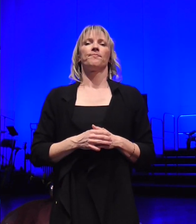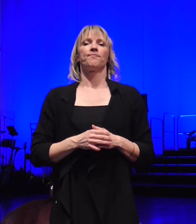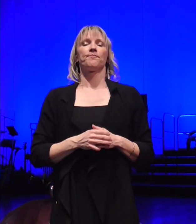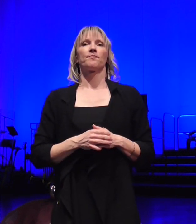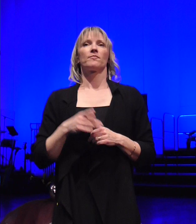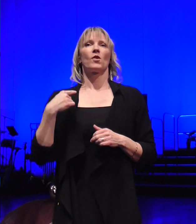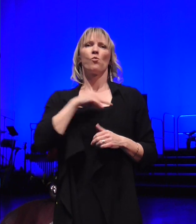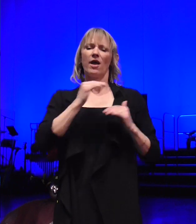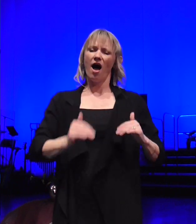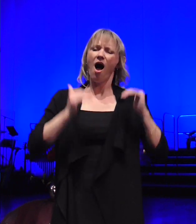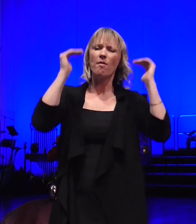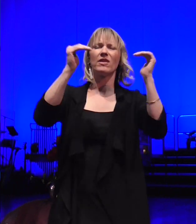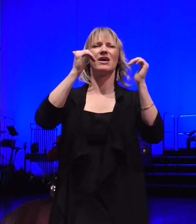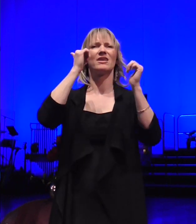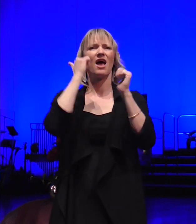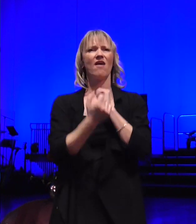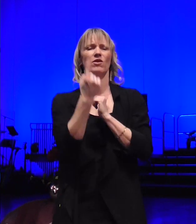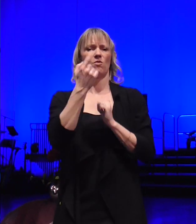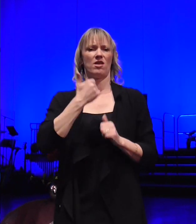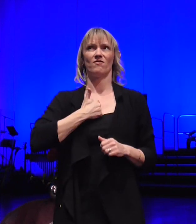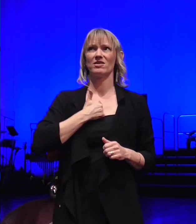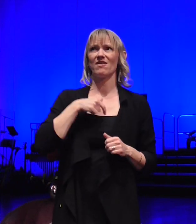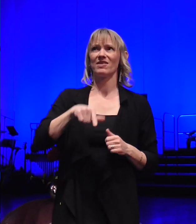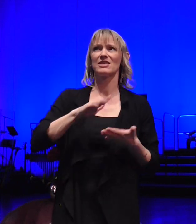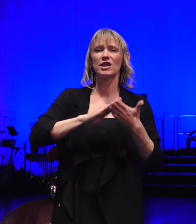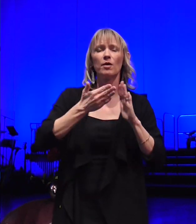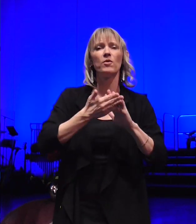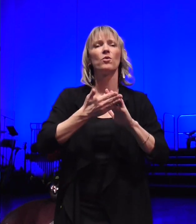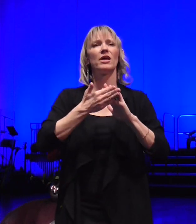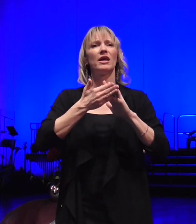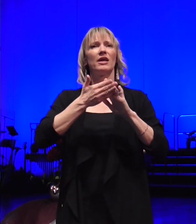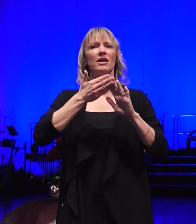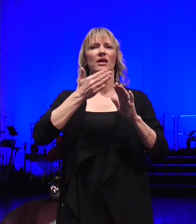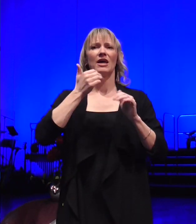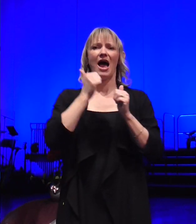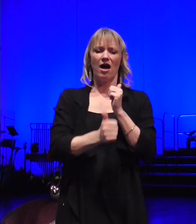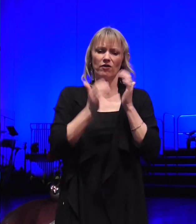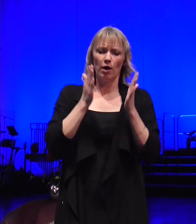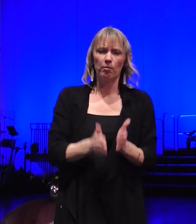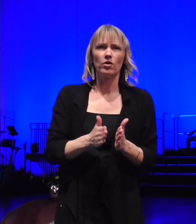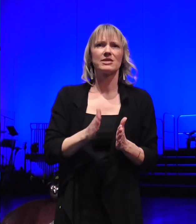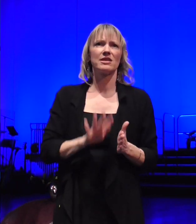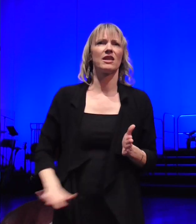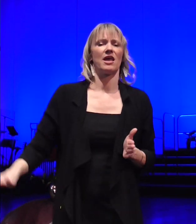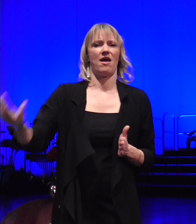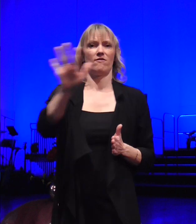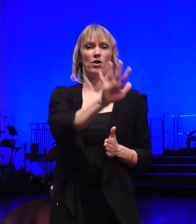as we uplift each and every one of ourselves in this community and each and every human being everywhere,